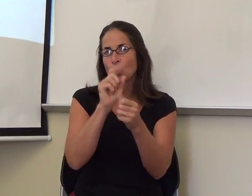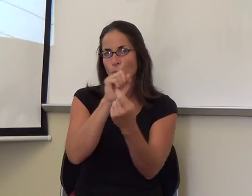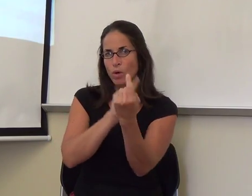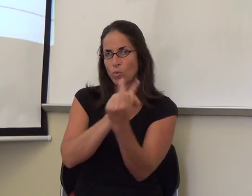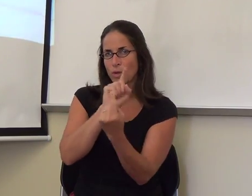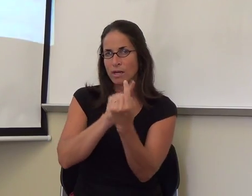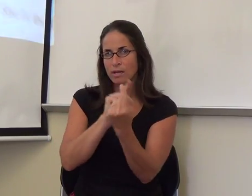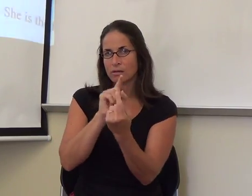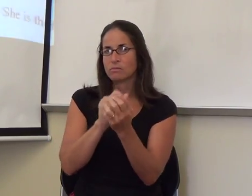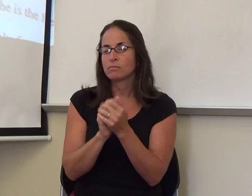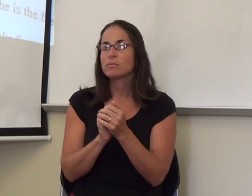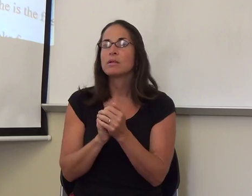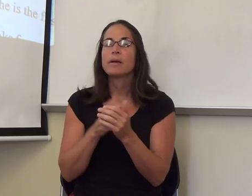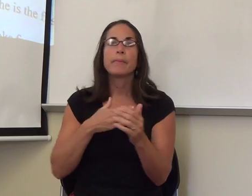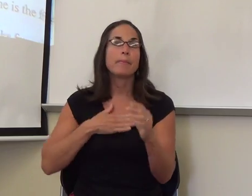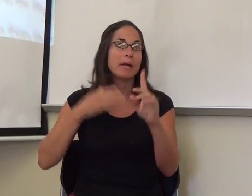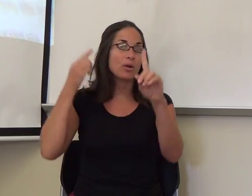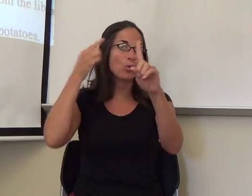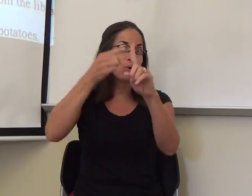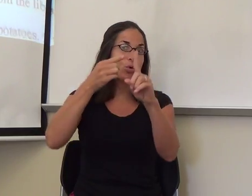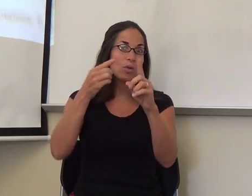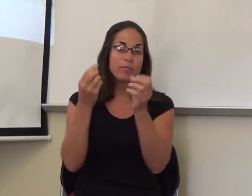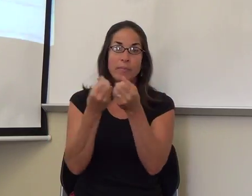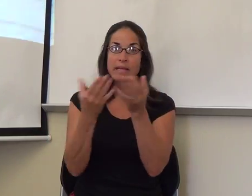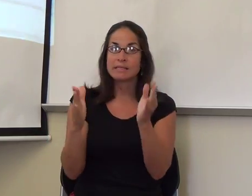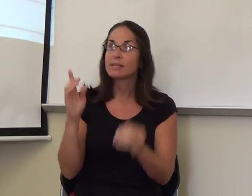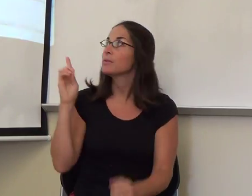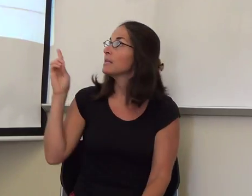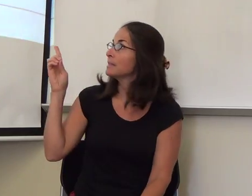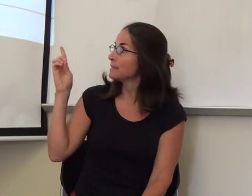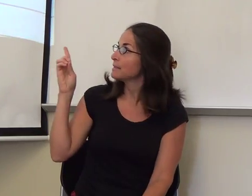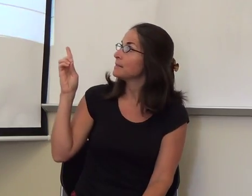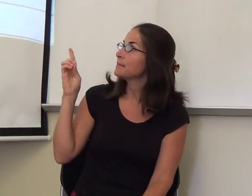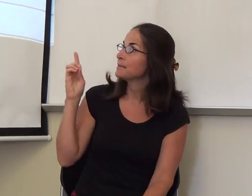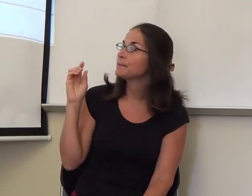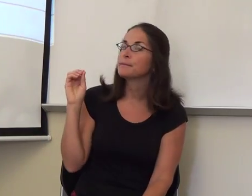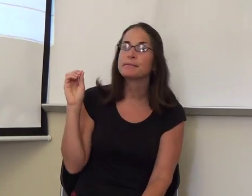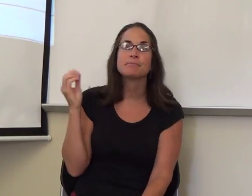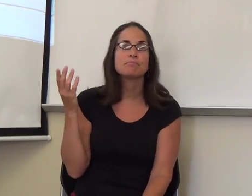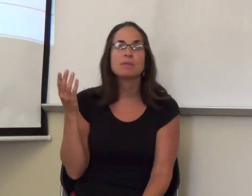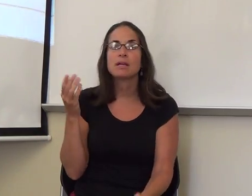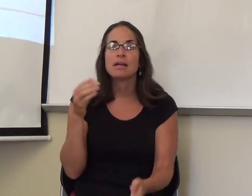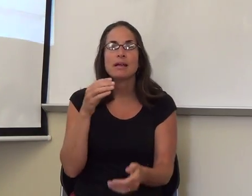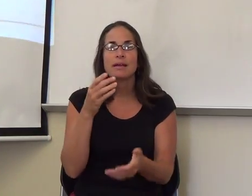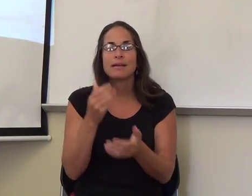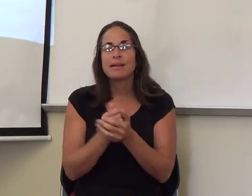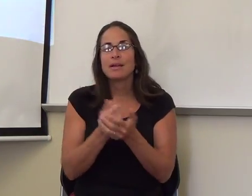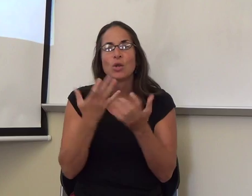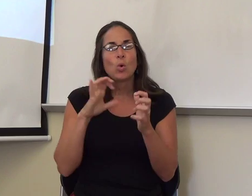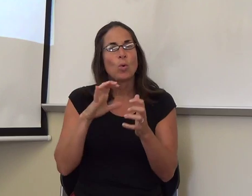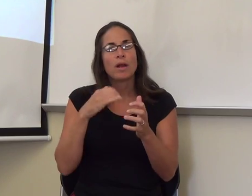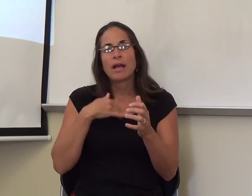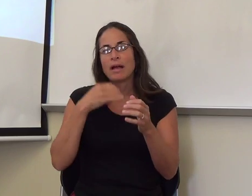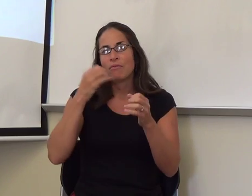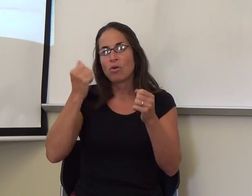overall purpose of giving you all these things is not so much that you get every one of these right,